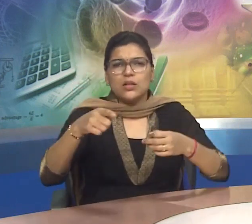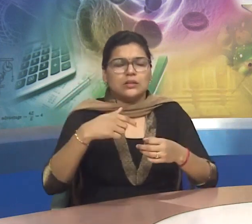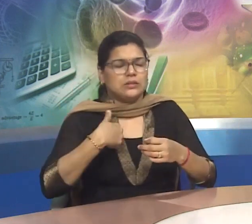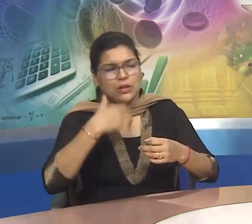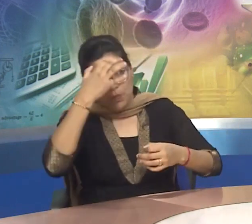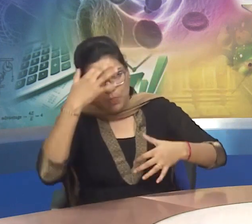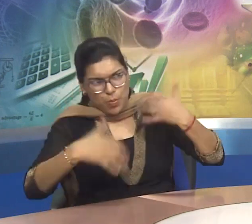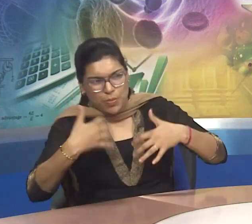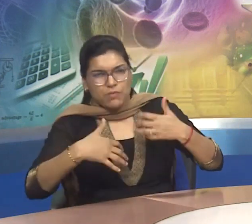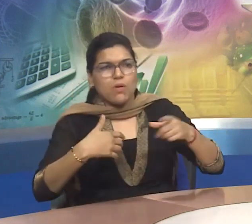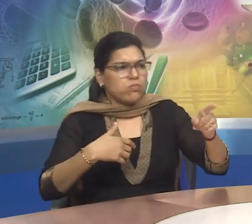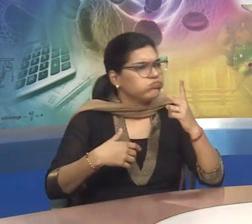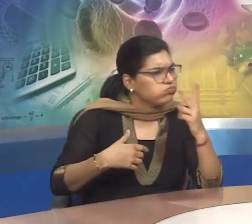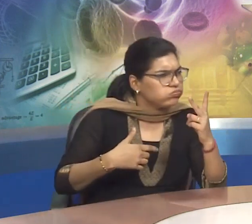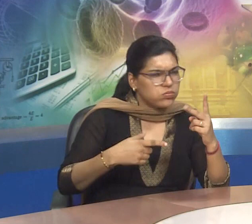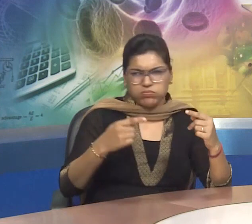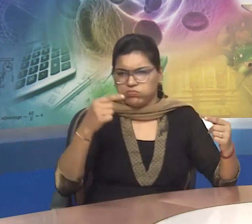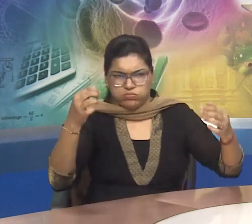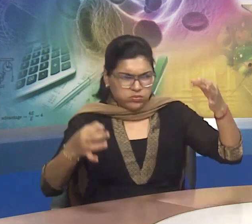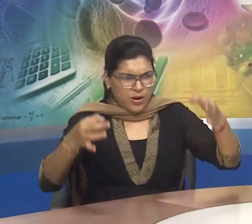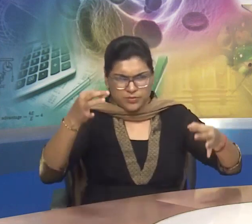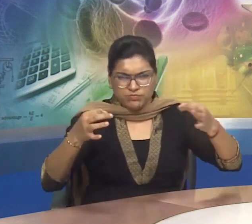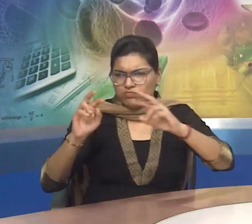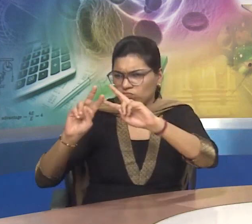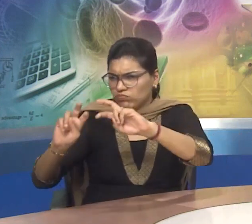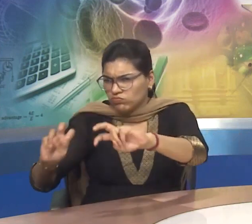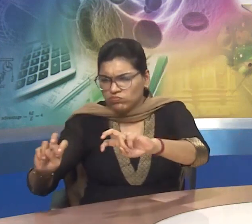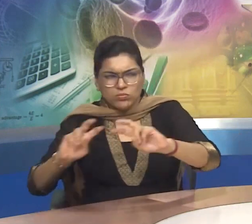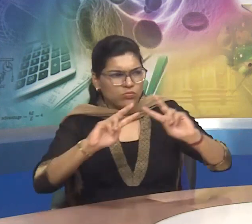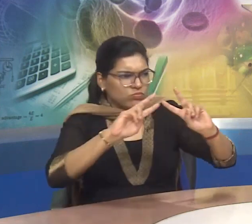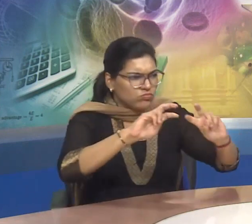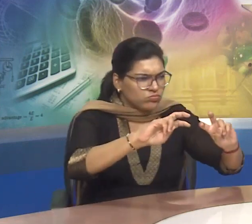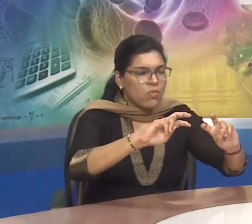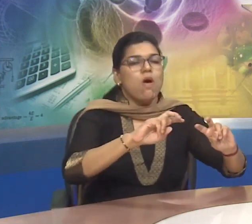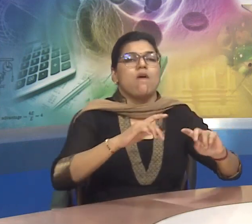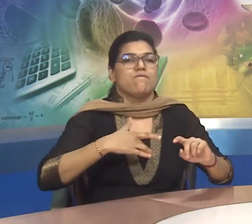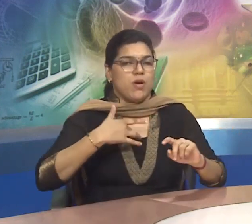The judge may be a male or a female or any person.